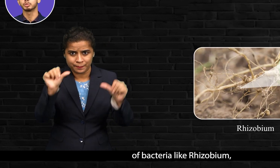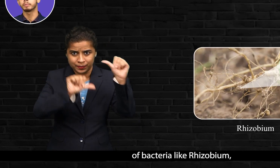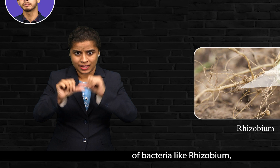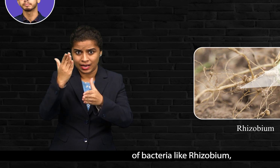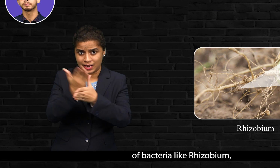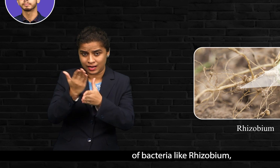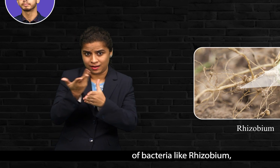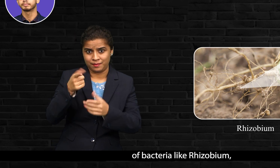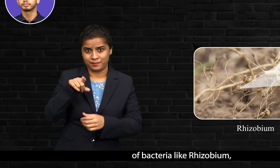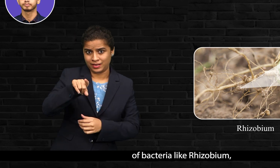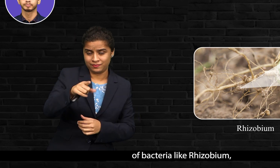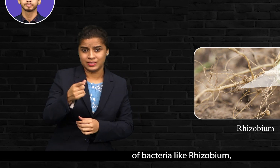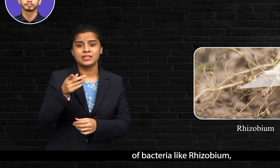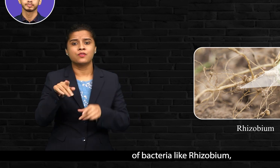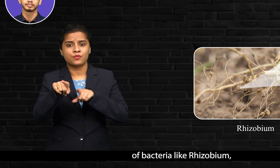like rhizobium,